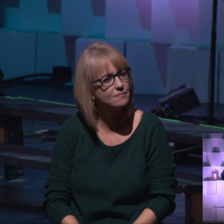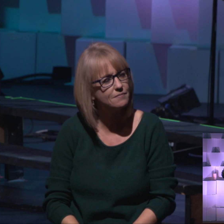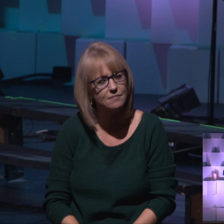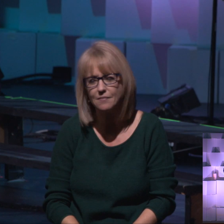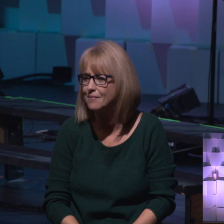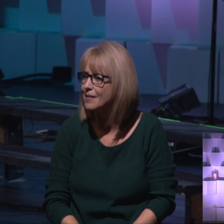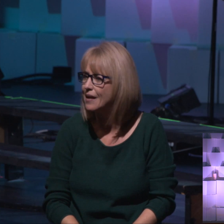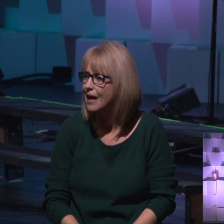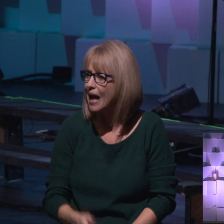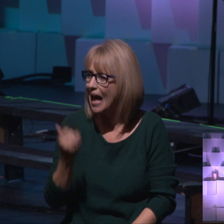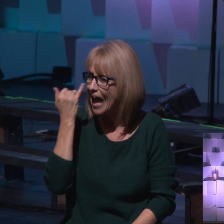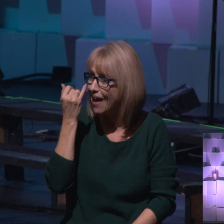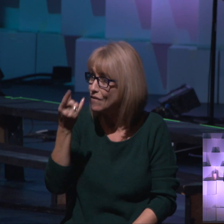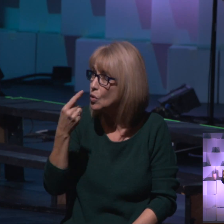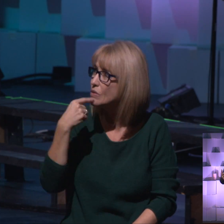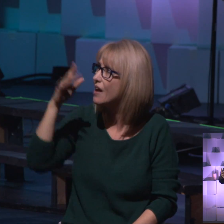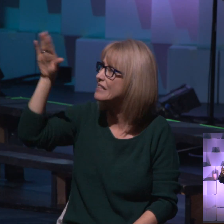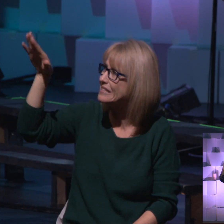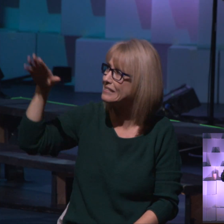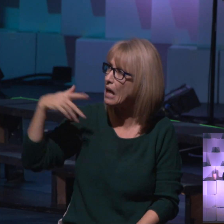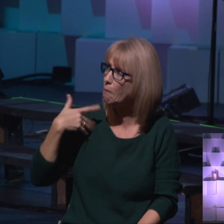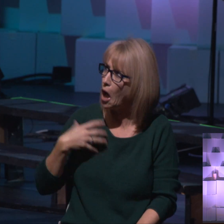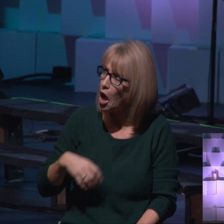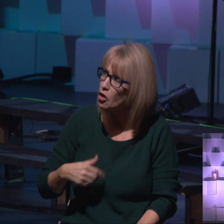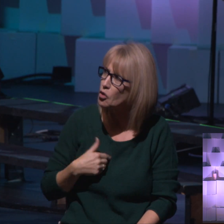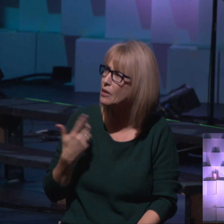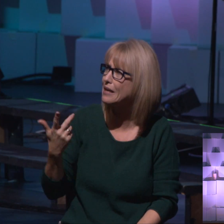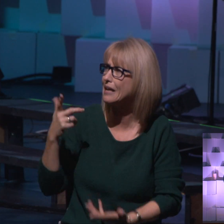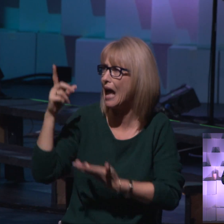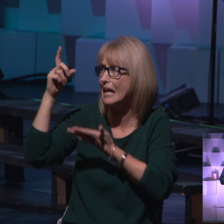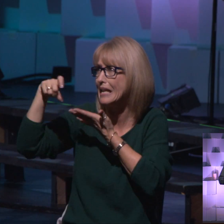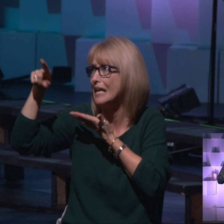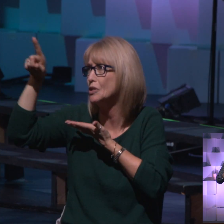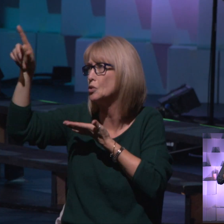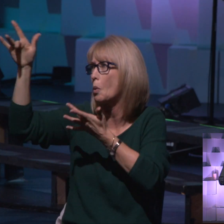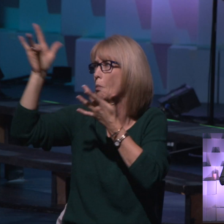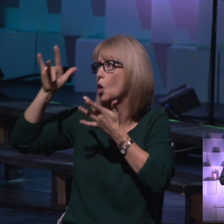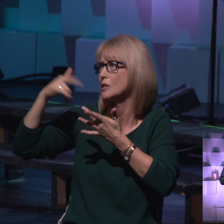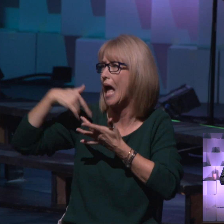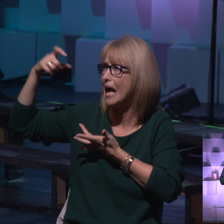you're saying, God, I need you in my life. God, I need your mercy.